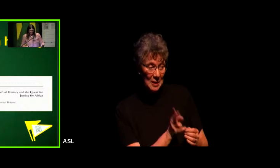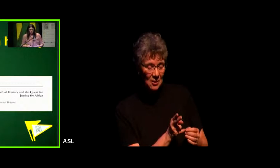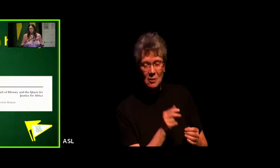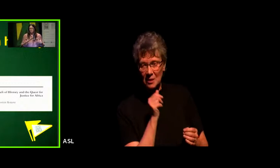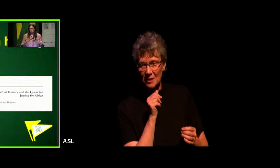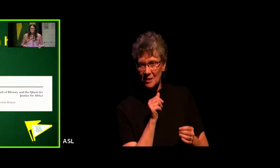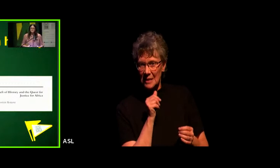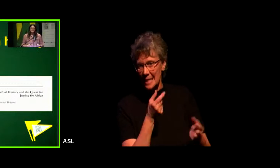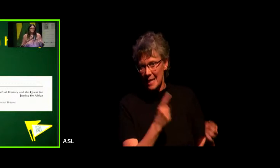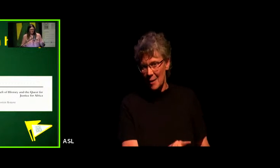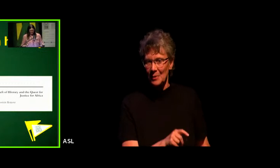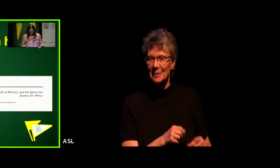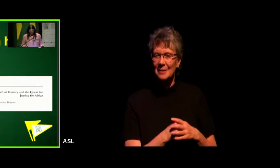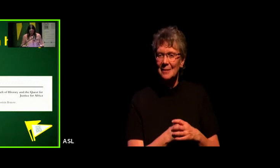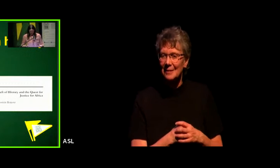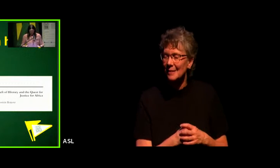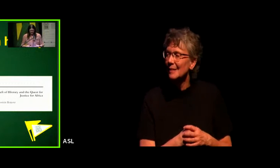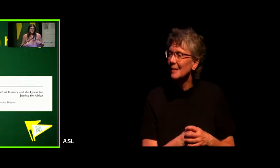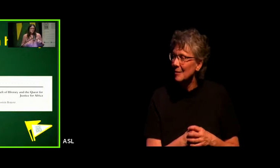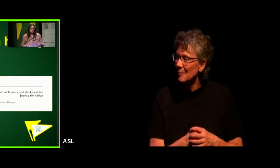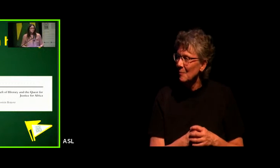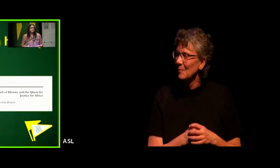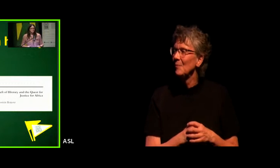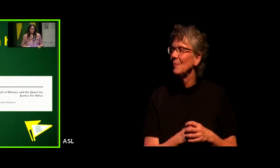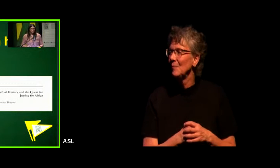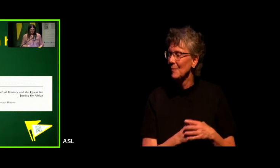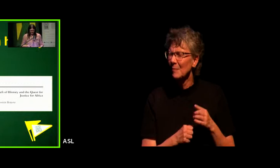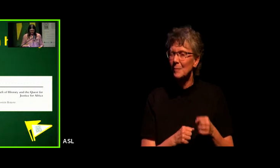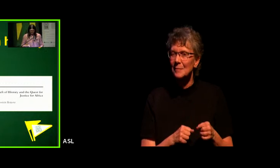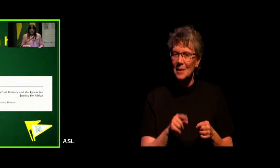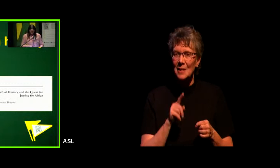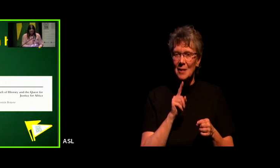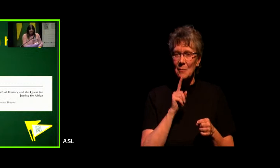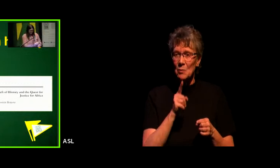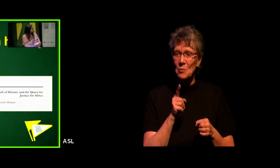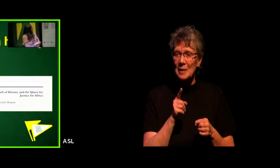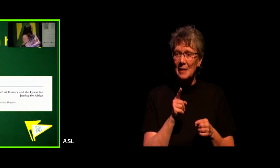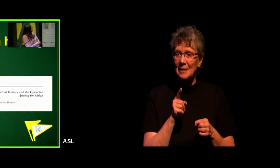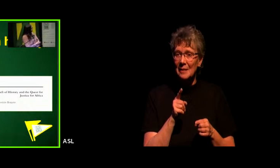book or on a website or in a YouTube video, is also a theft of history.